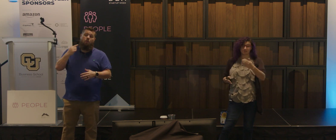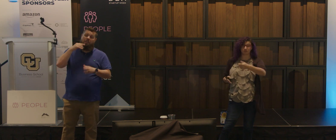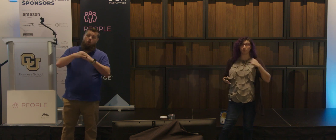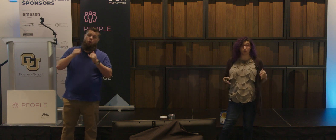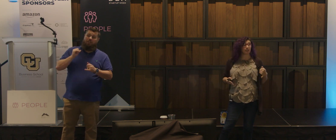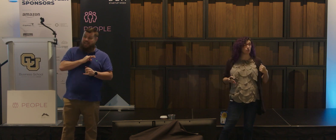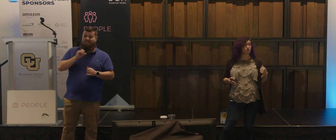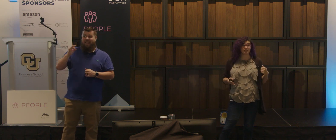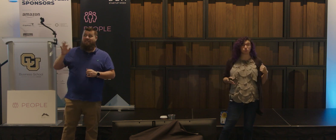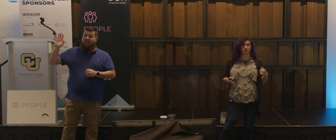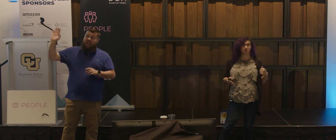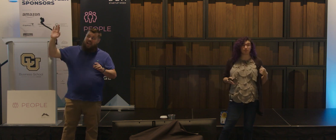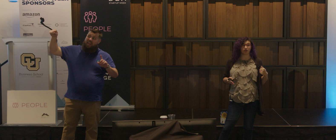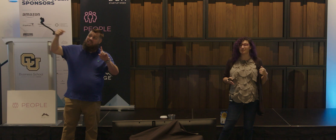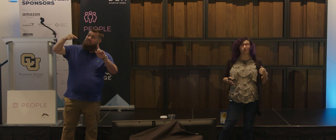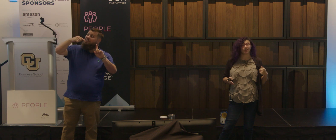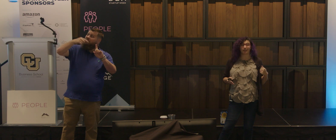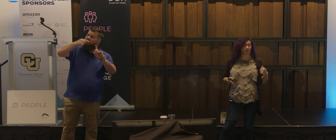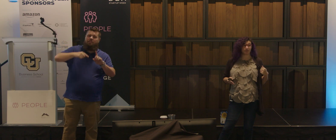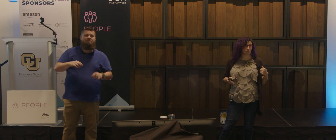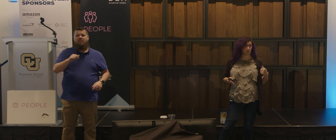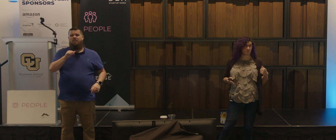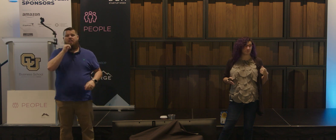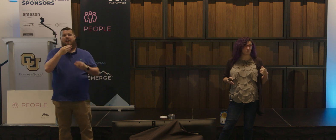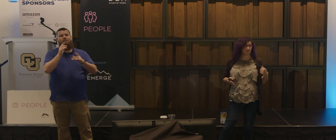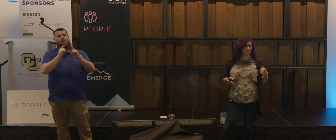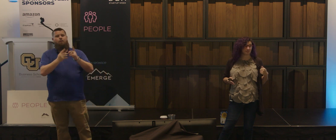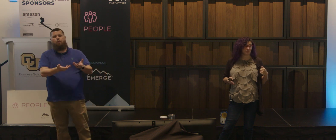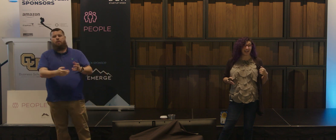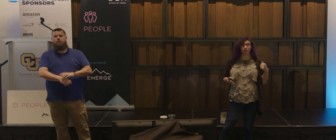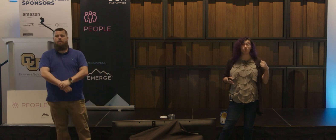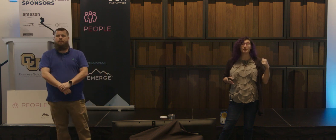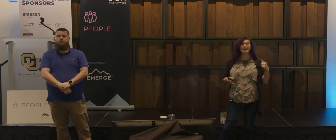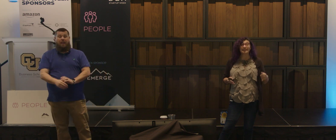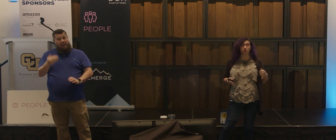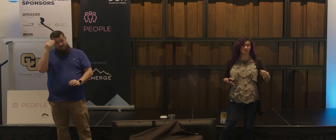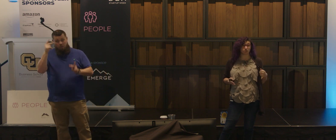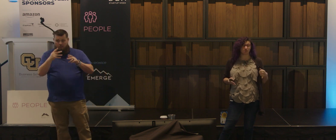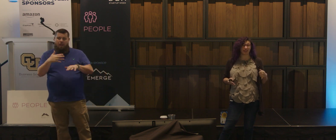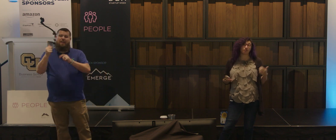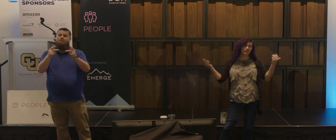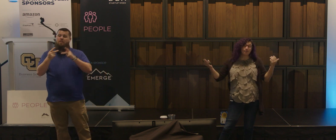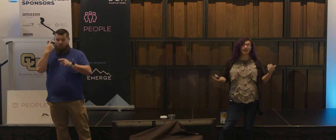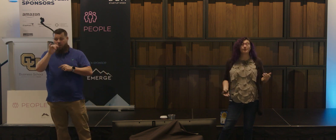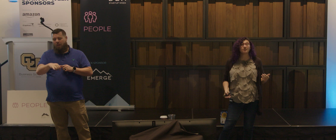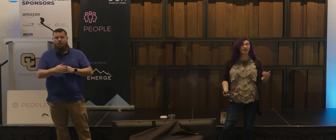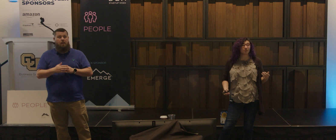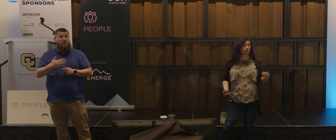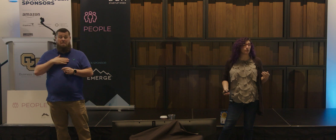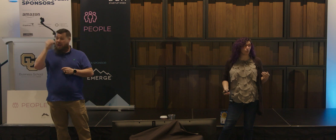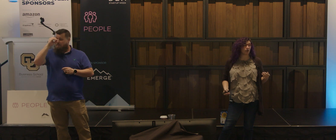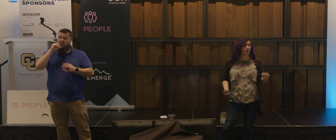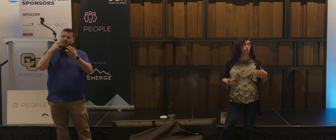staff is if they're bringing you potential team members and you're not giving them interviews. I have known people leave positions over that of, my opinion's